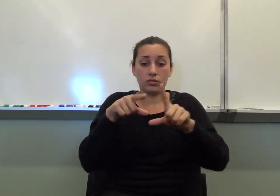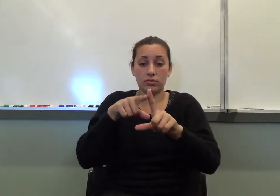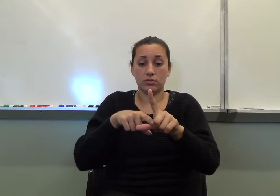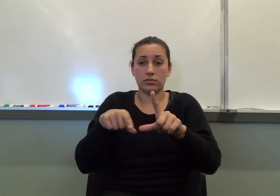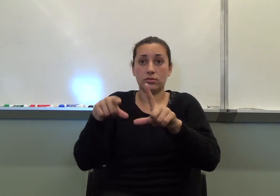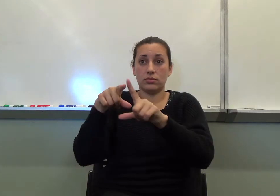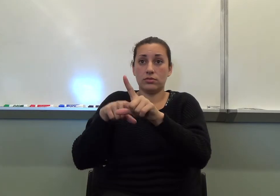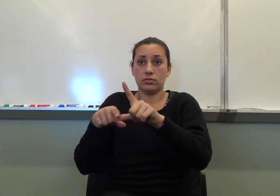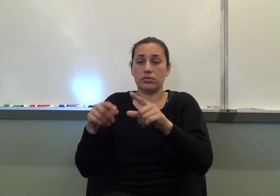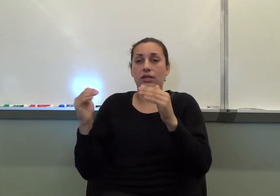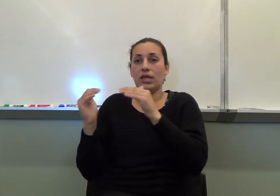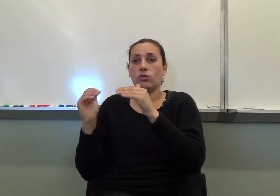180.